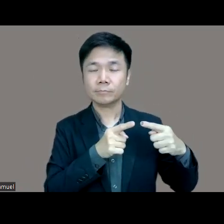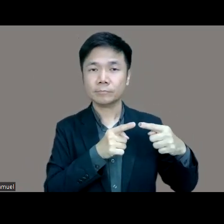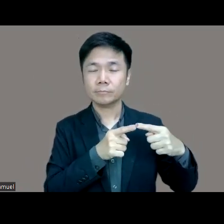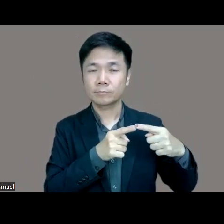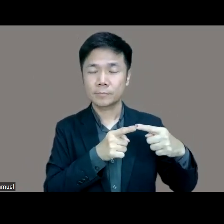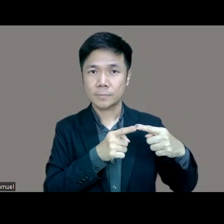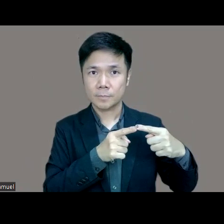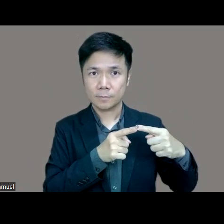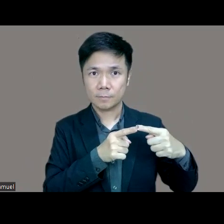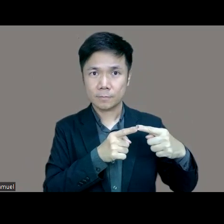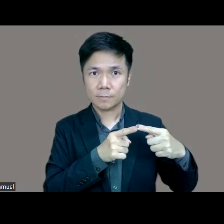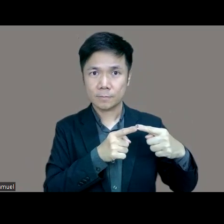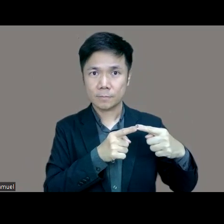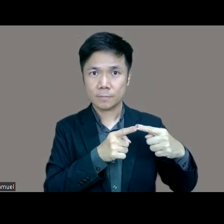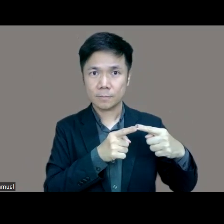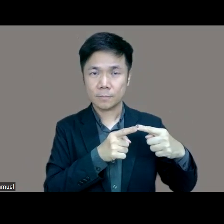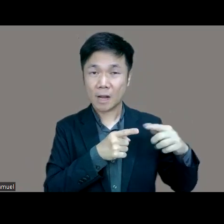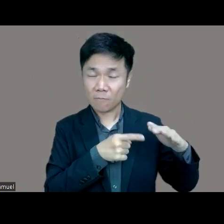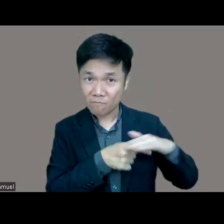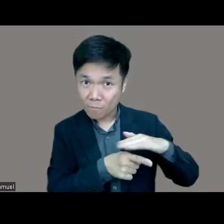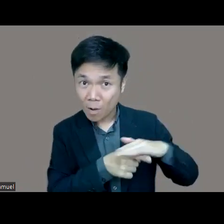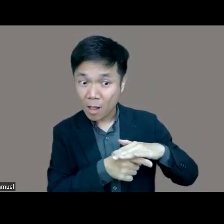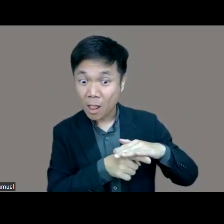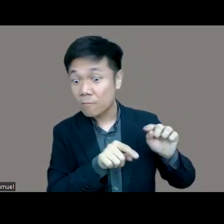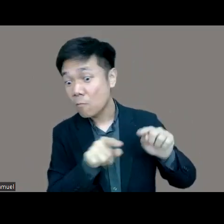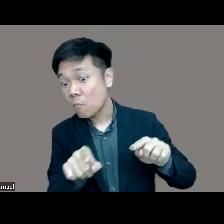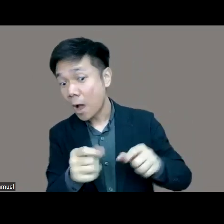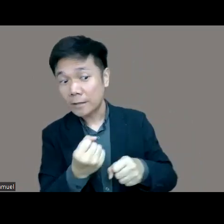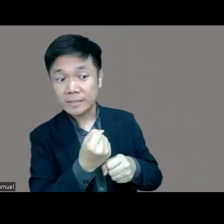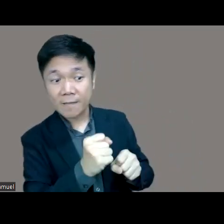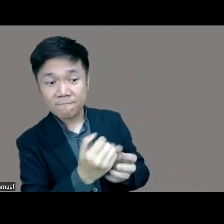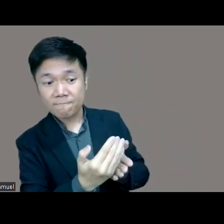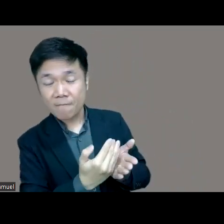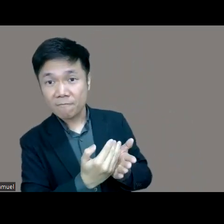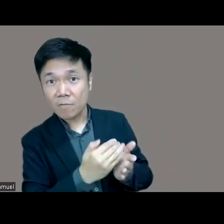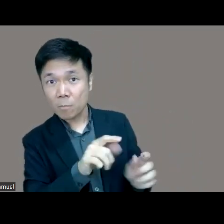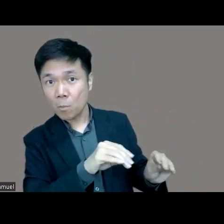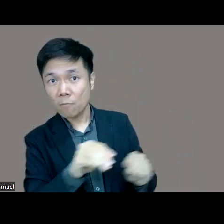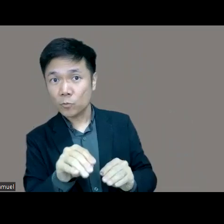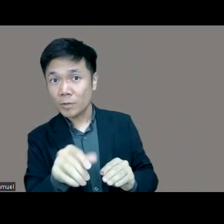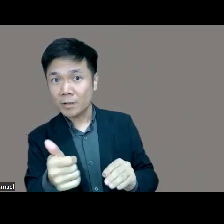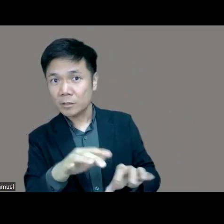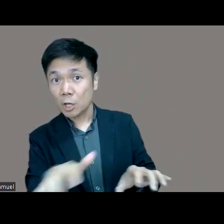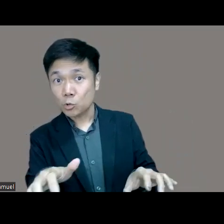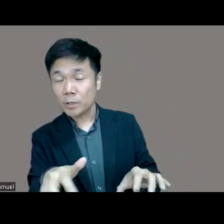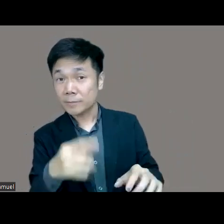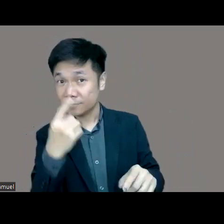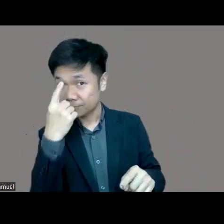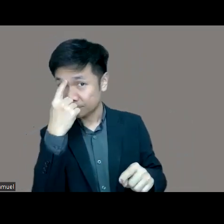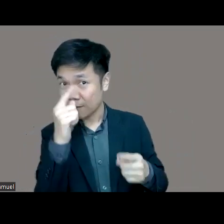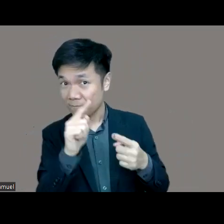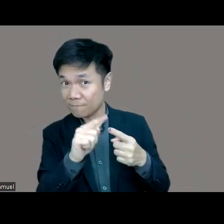to refugee and asylum processes for persons with disabilities, I think